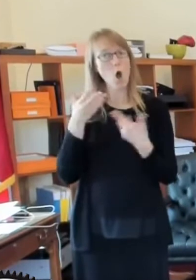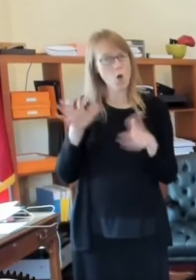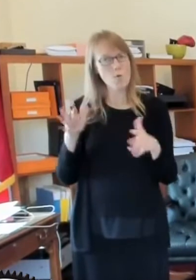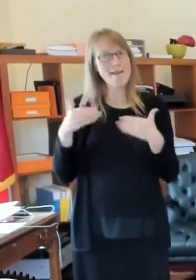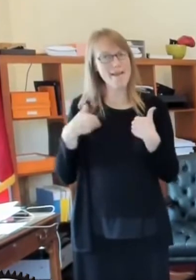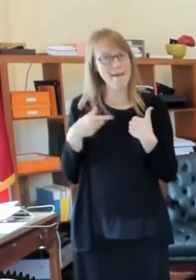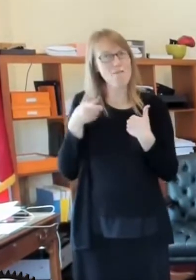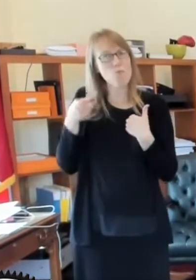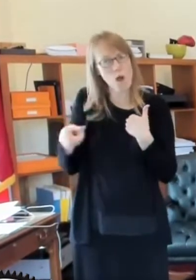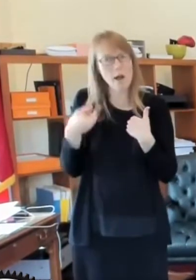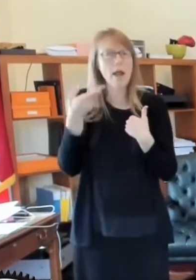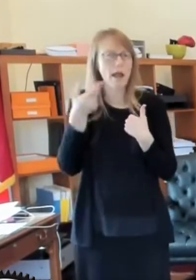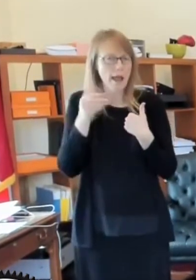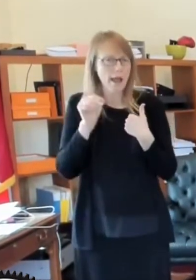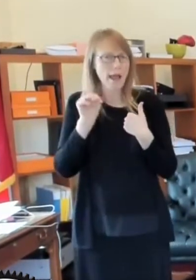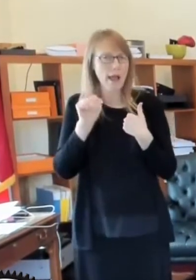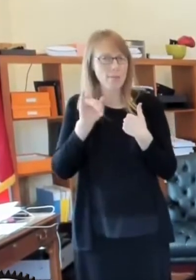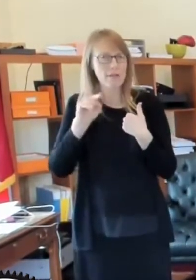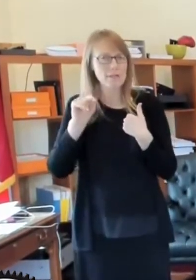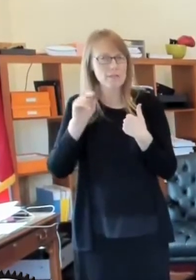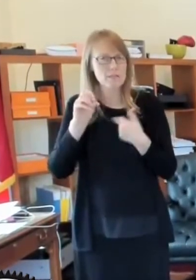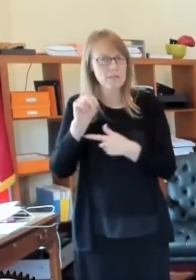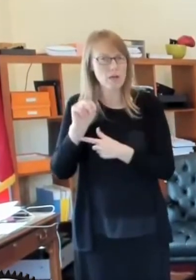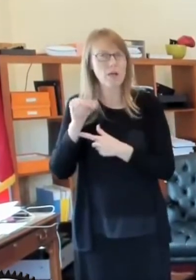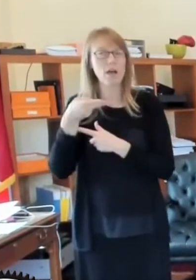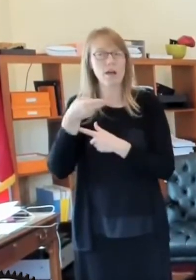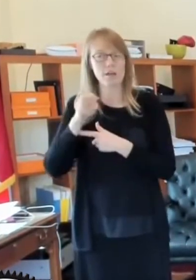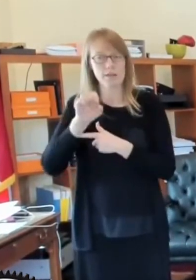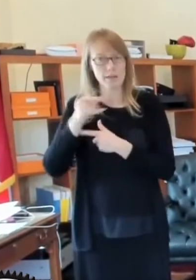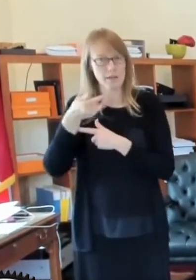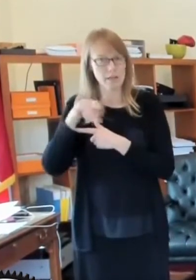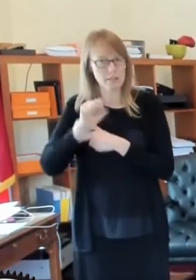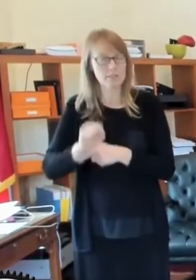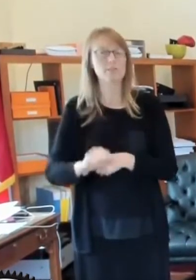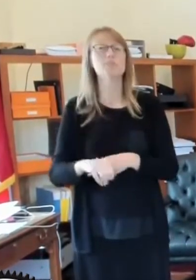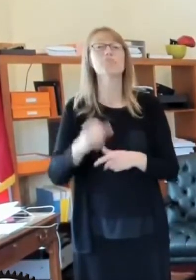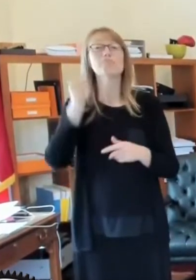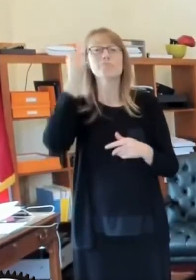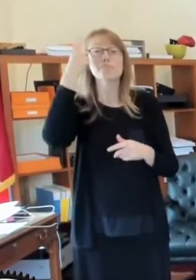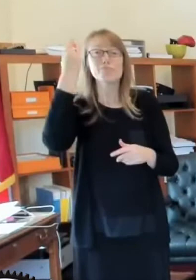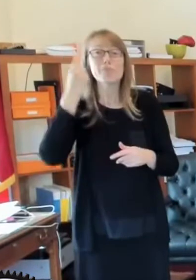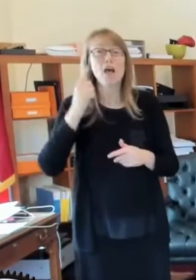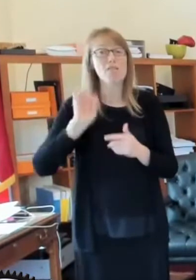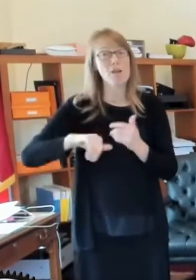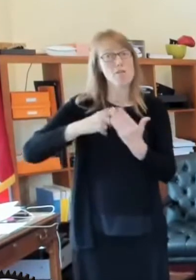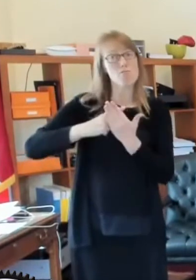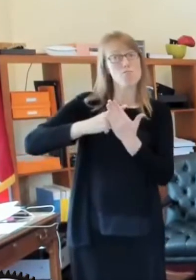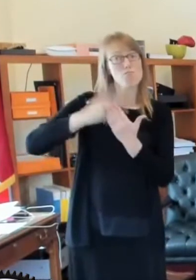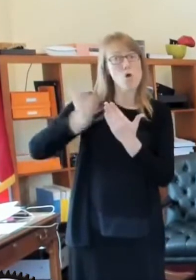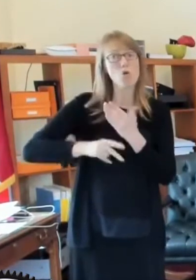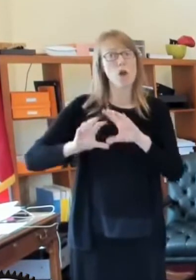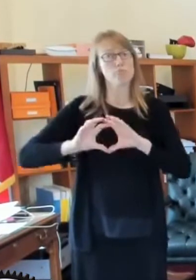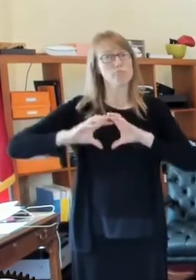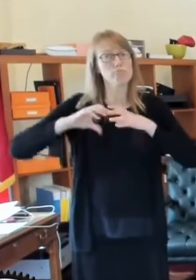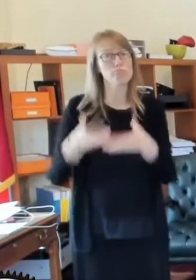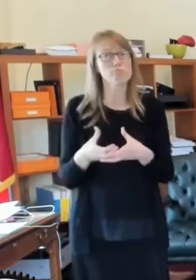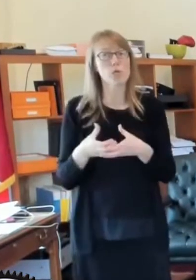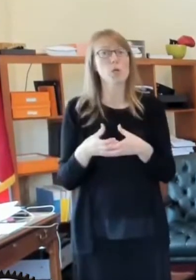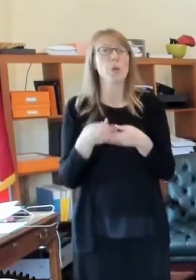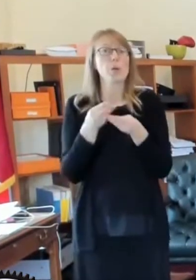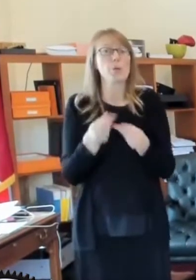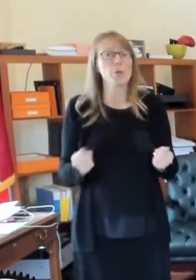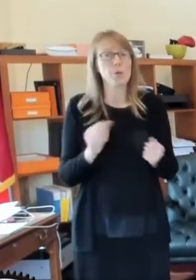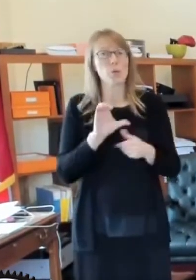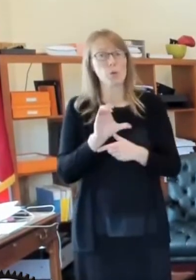And so these are 2 more, and Cure Violence is a tool. It's a good tool. And